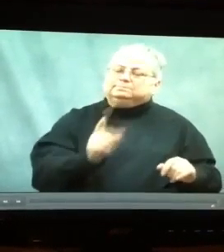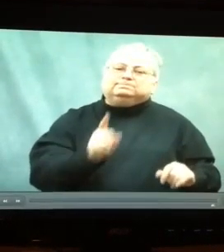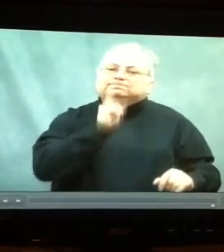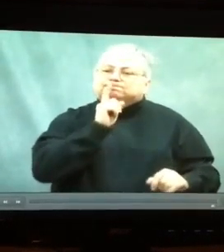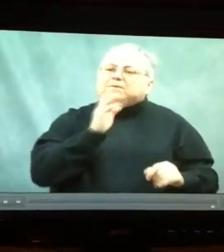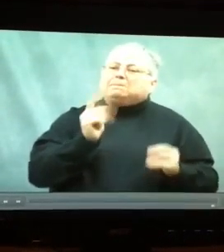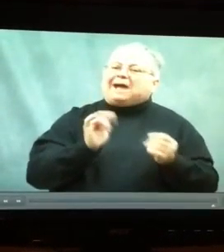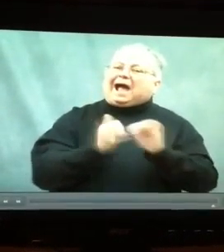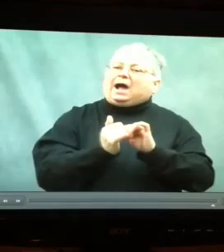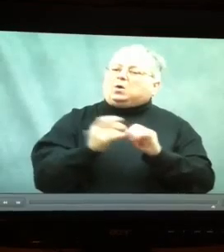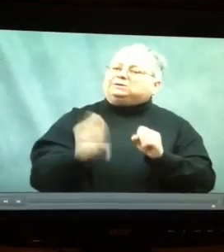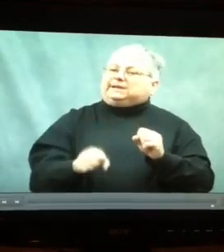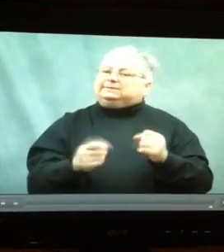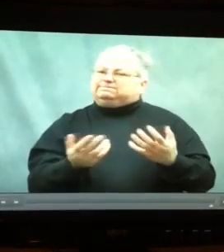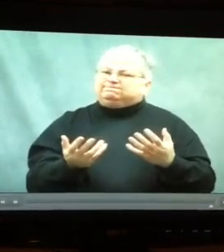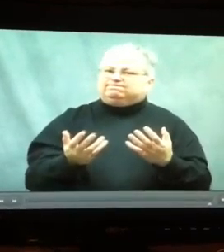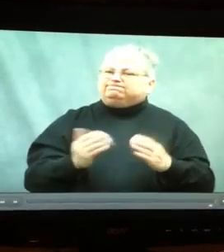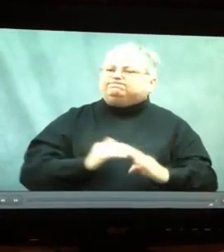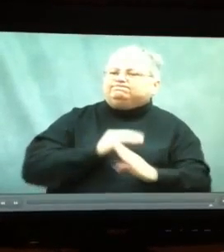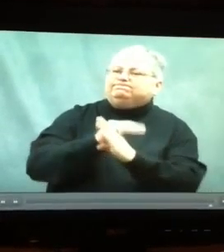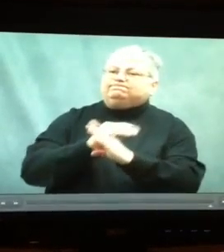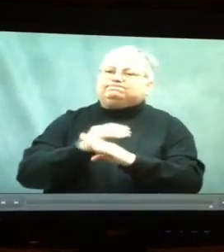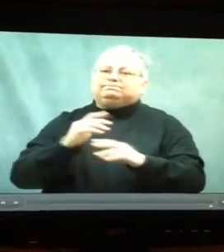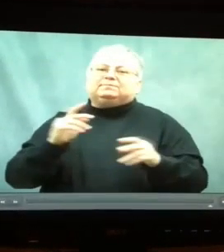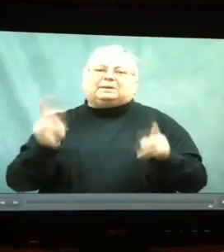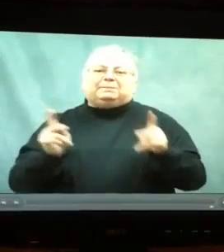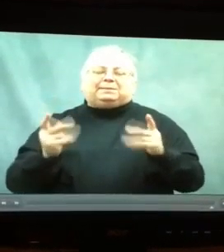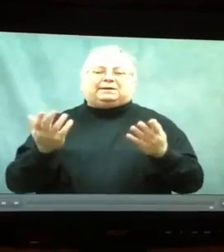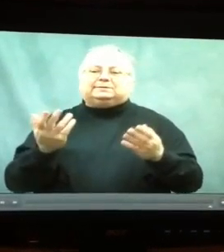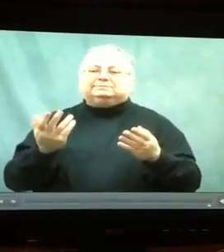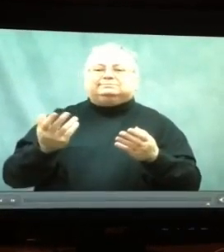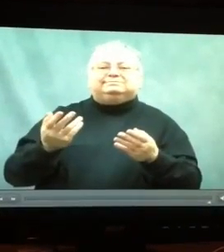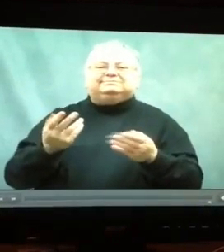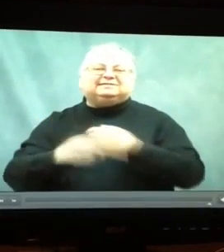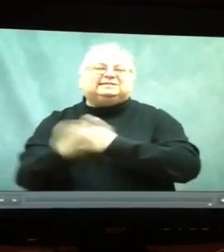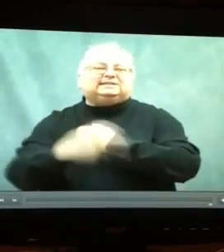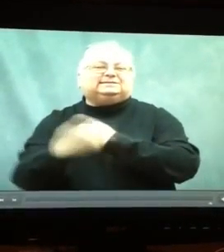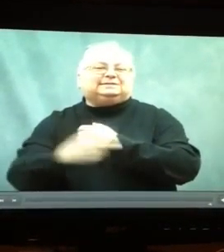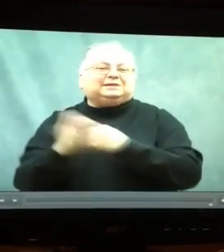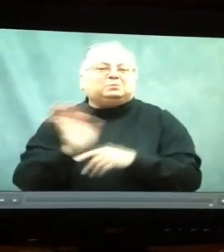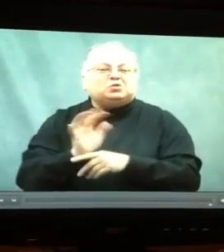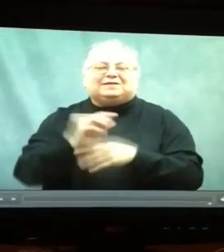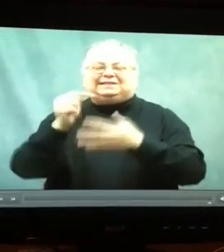And Congress is thinking about how to possibly change it so it's not as strict,